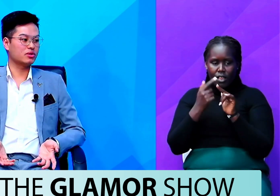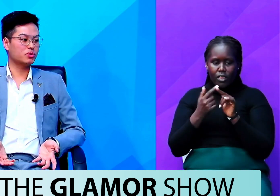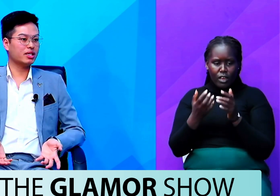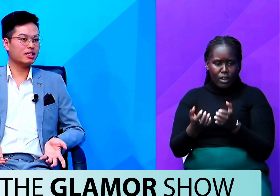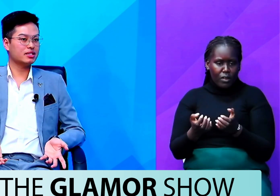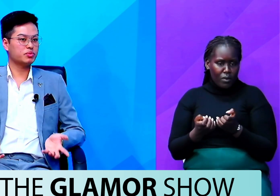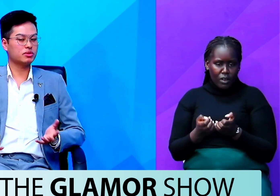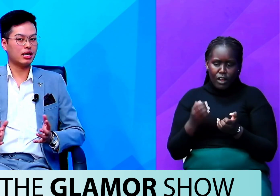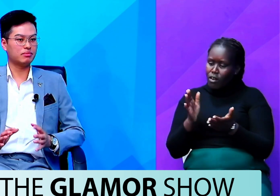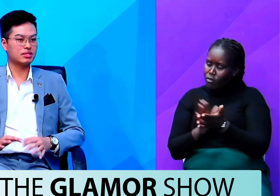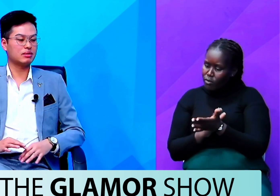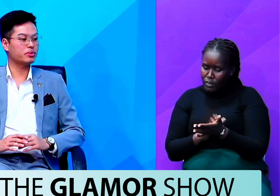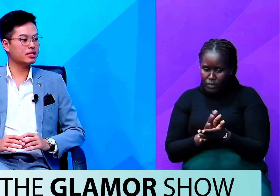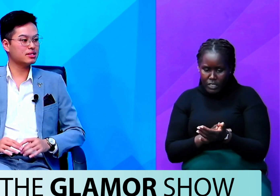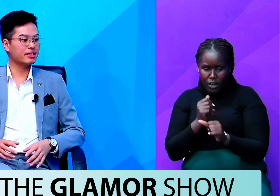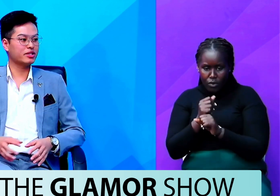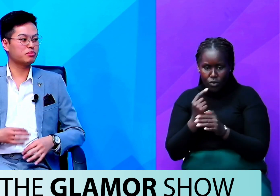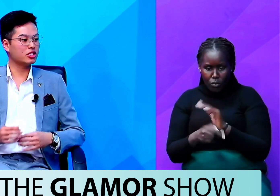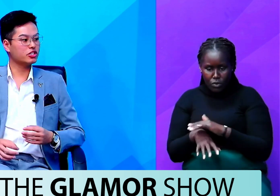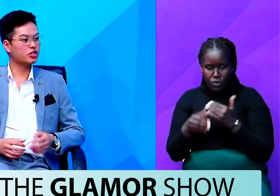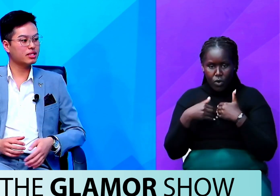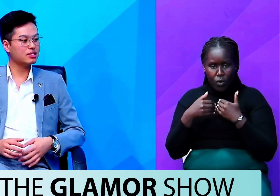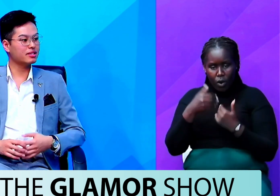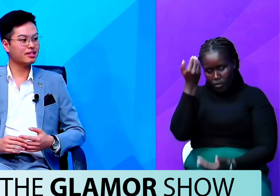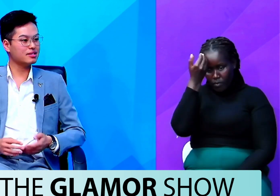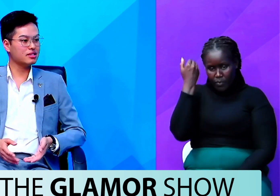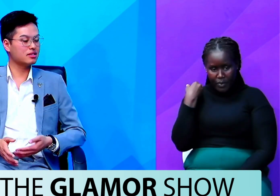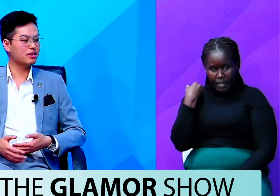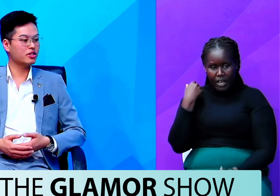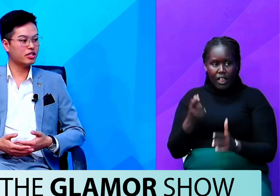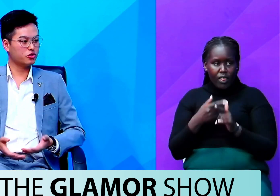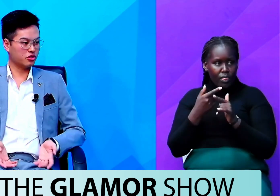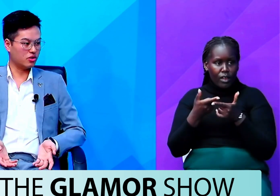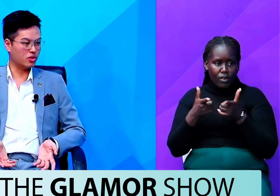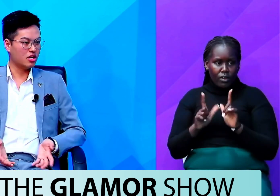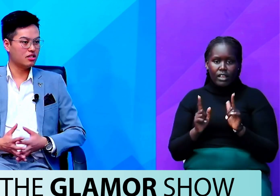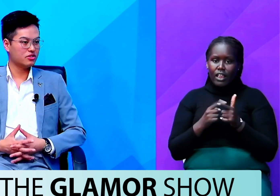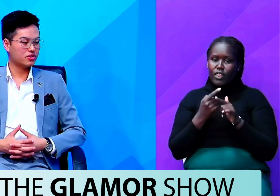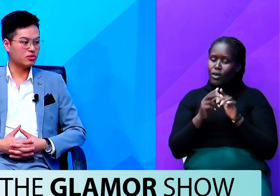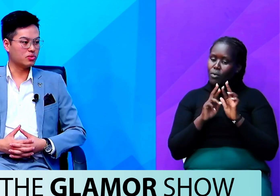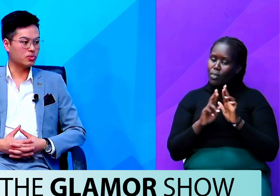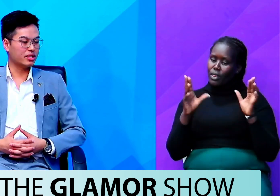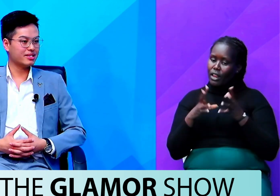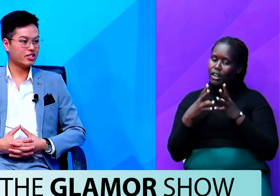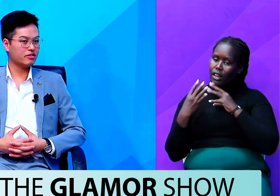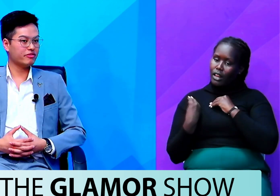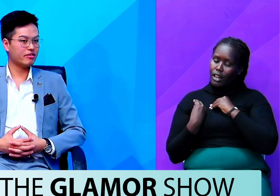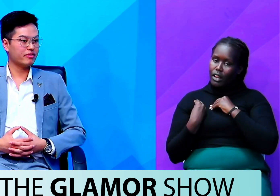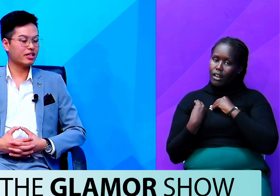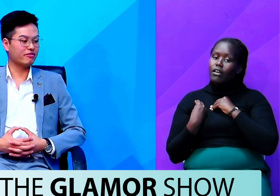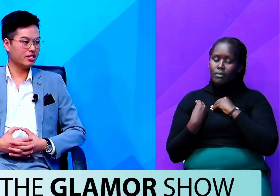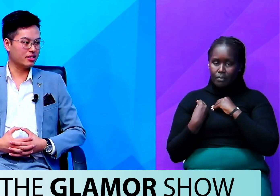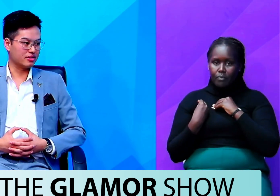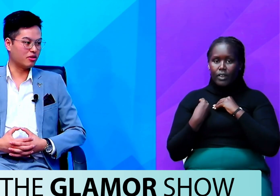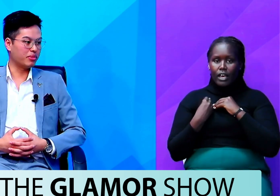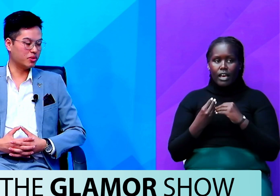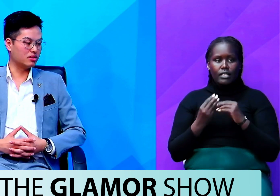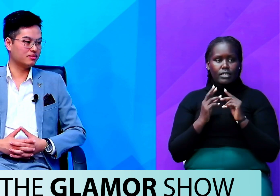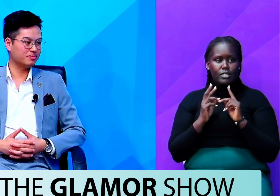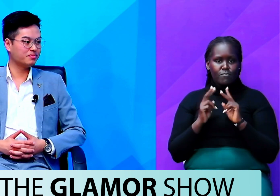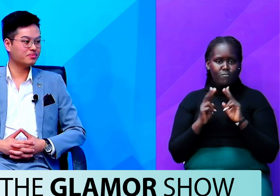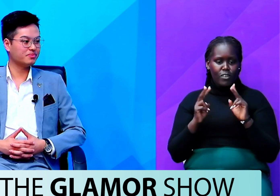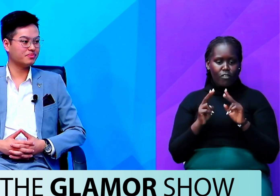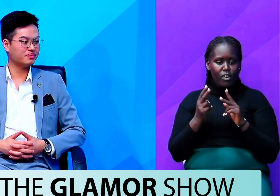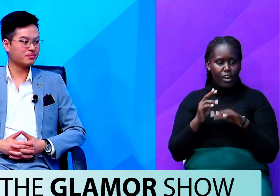to quickly just put up some wigs, and then you brush a little bit, and then that's it. You're ready to go. So it's actually very, very convenient for